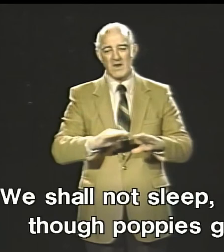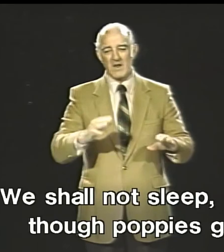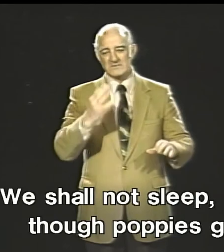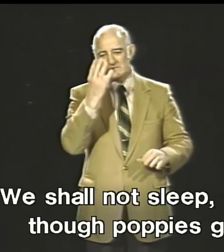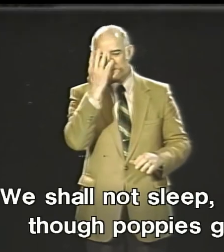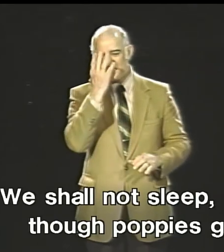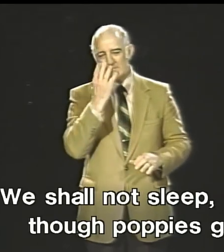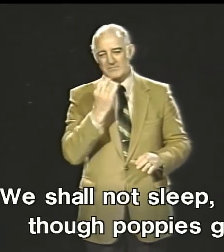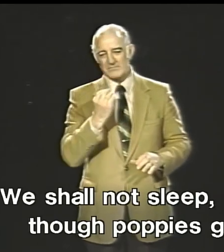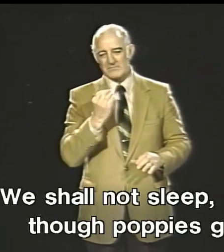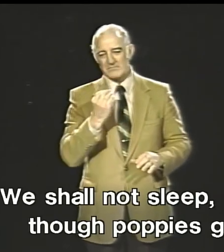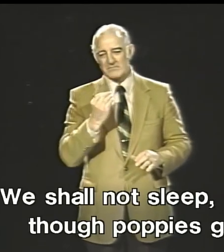we shall not sleep,